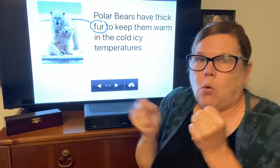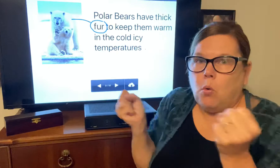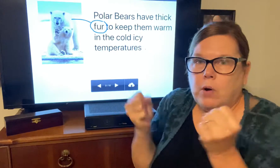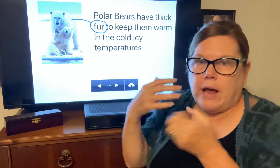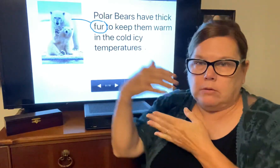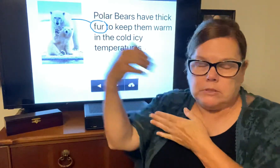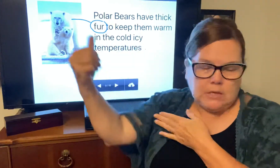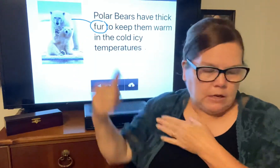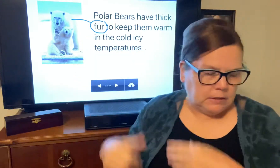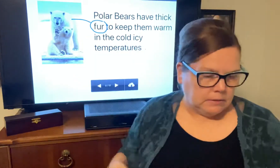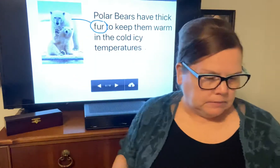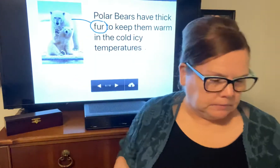cold outside.